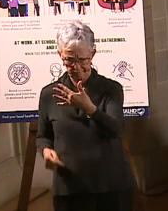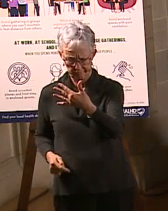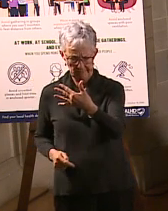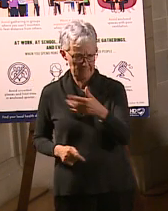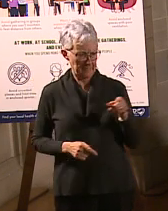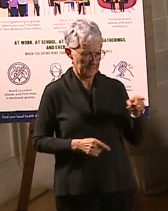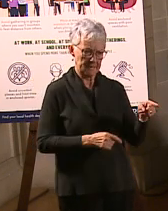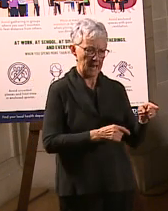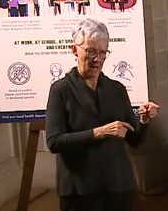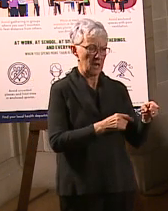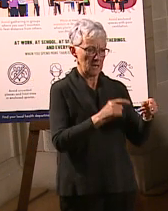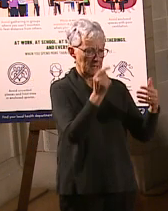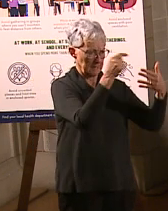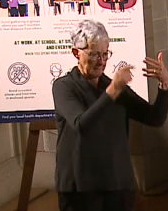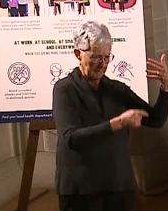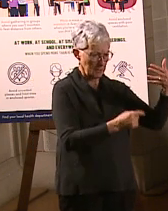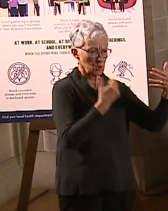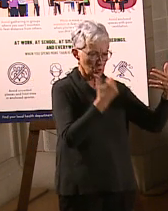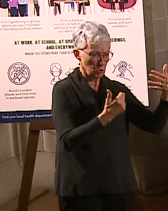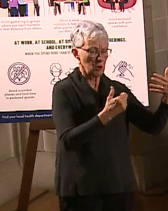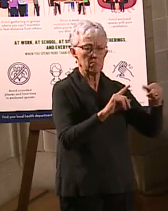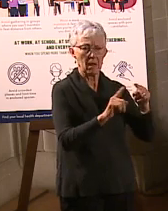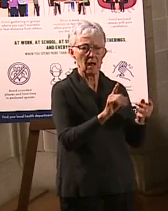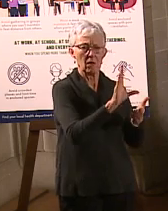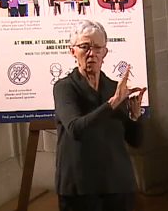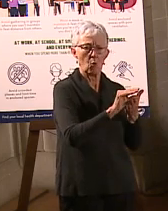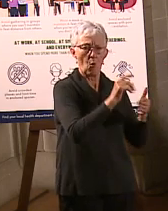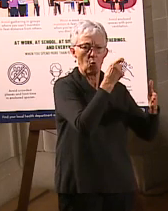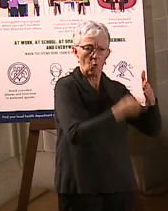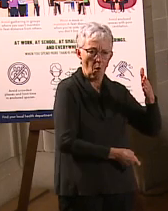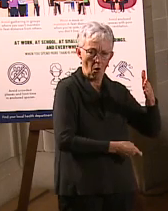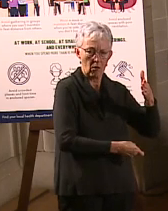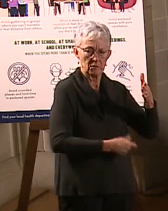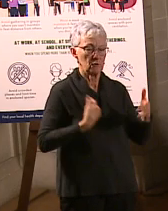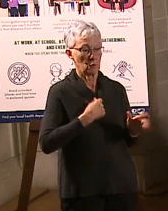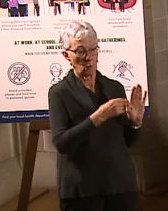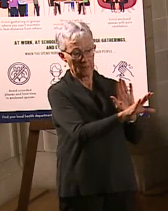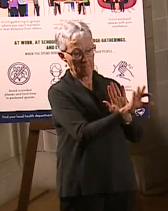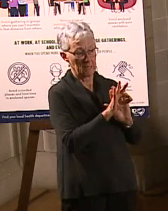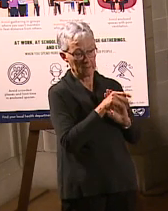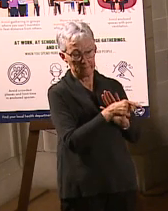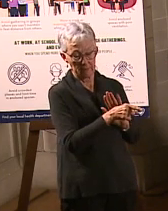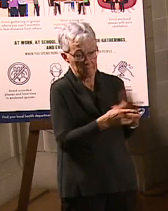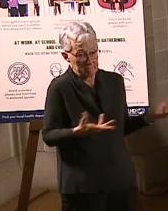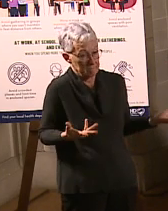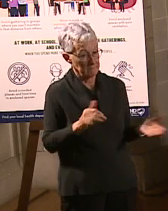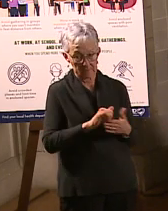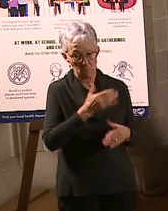could at the time we had the information. And at the time, St. Francis was the better bid, so we went with it.